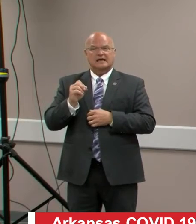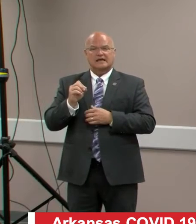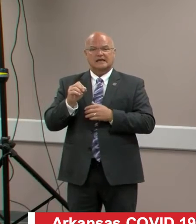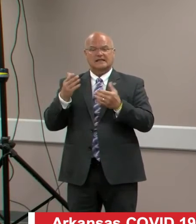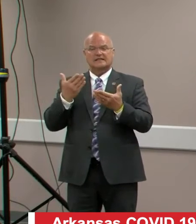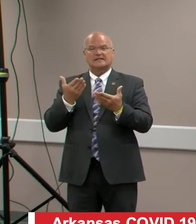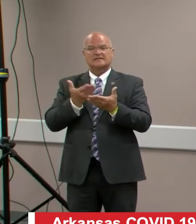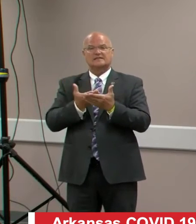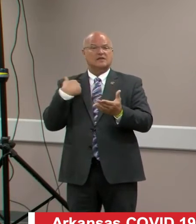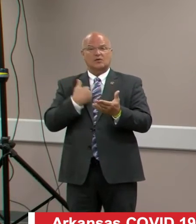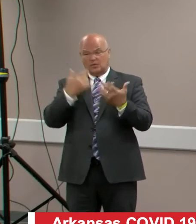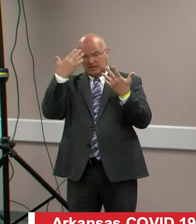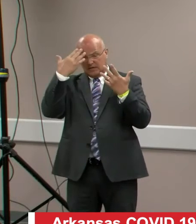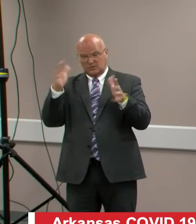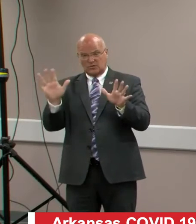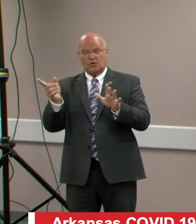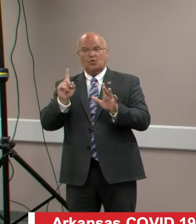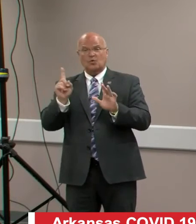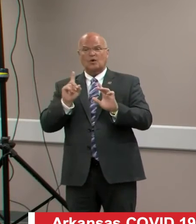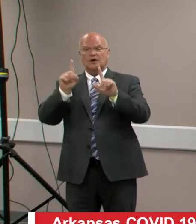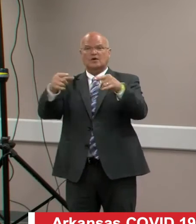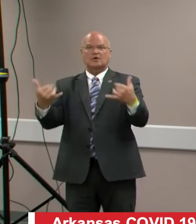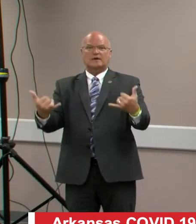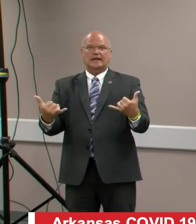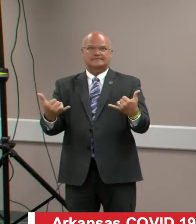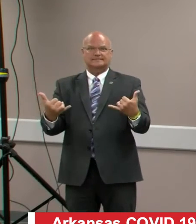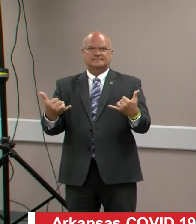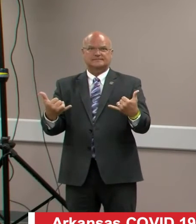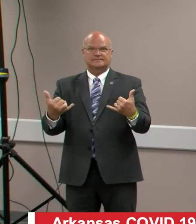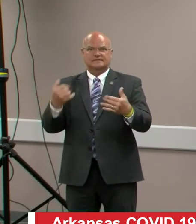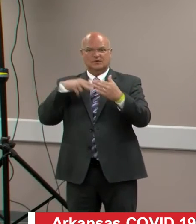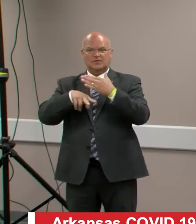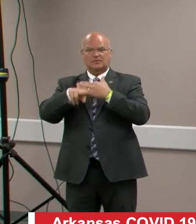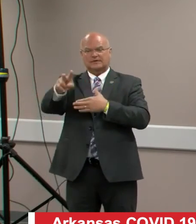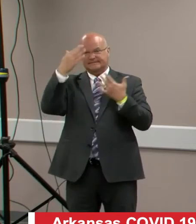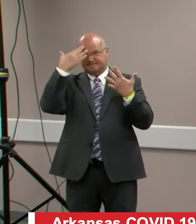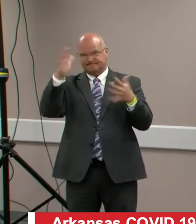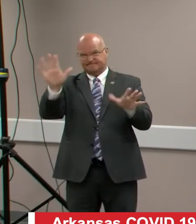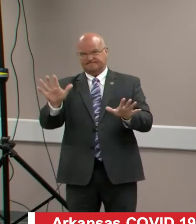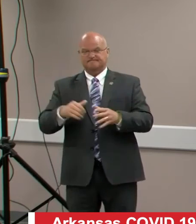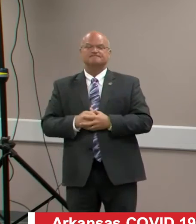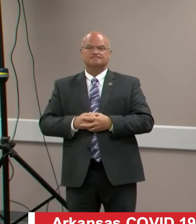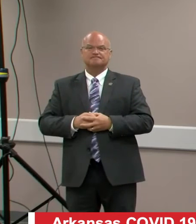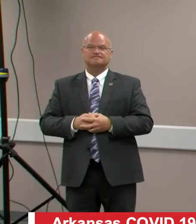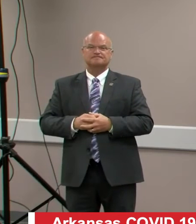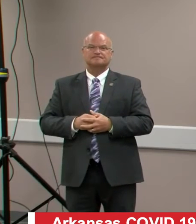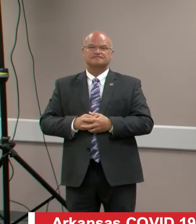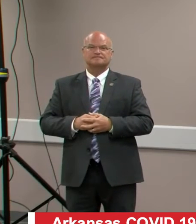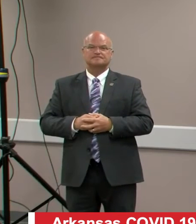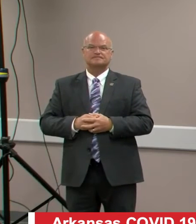the fact that we don't know where it's going to go from here is something that is still a little bit unpredictable.